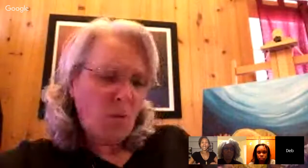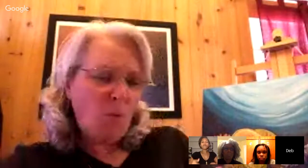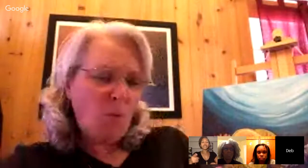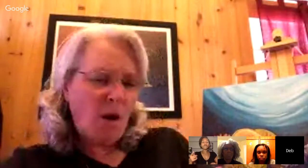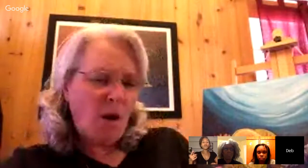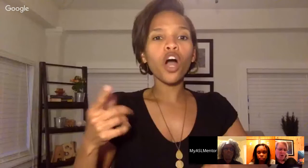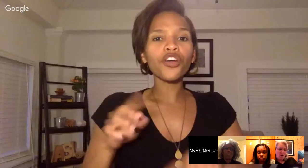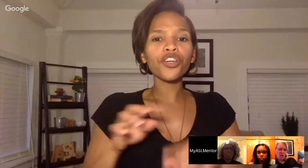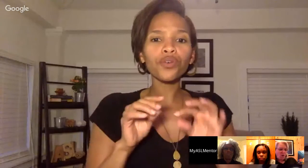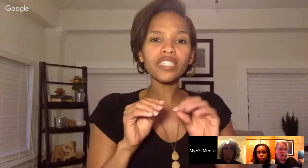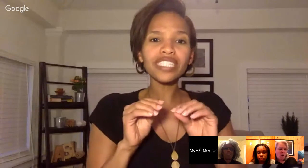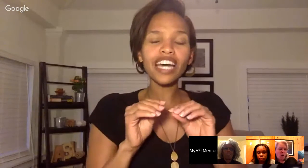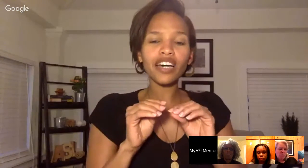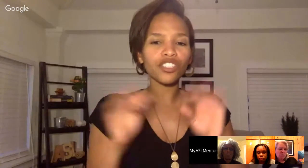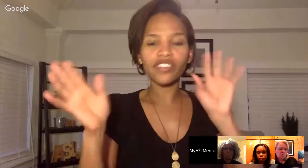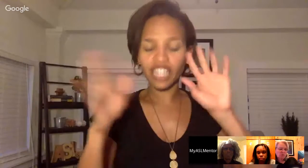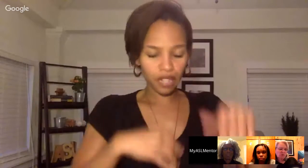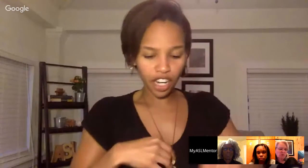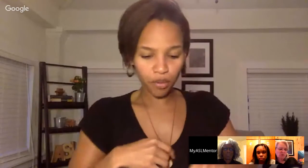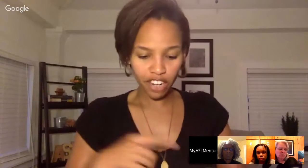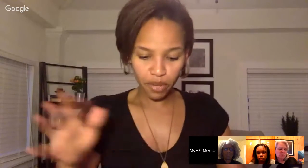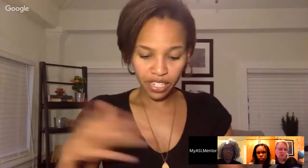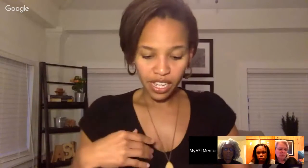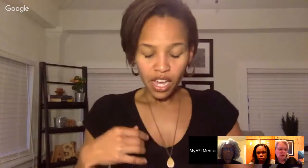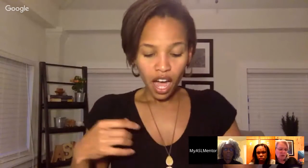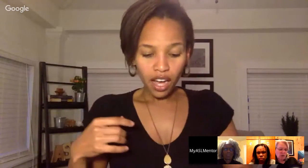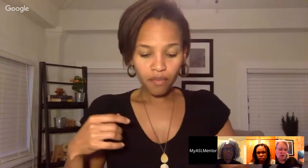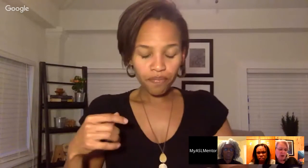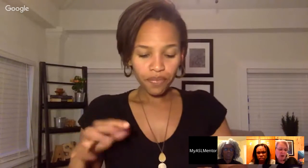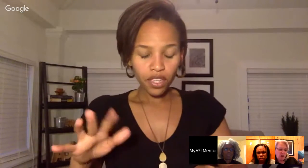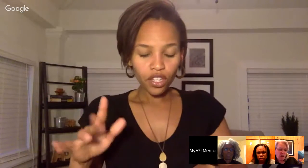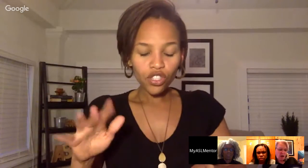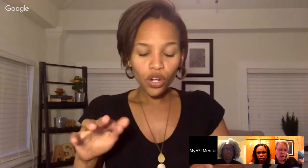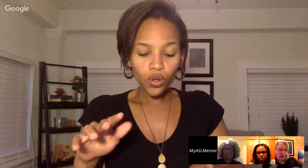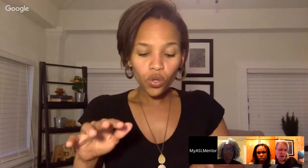That might be, are you, she's not gonna be able to hear me, never mind. So